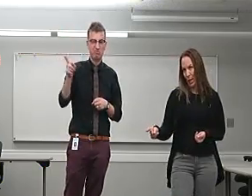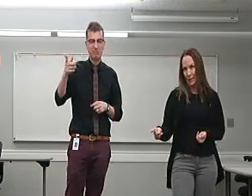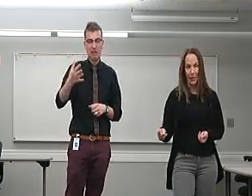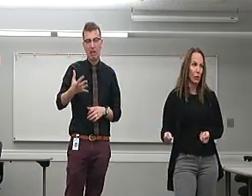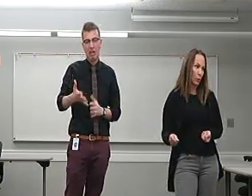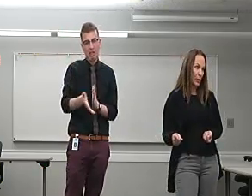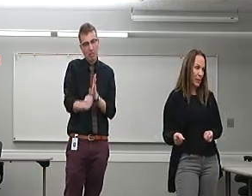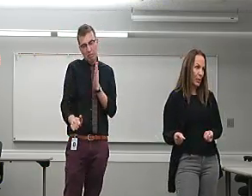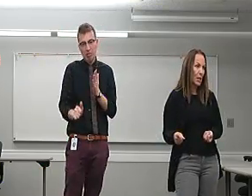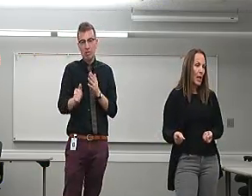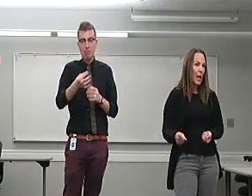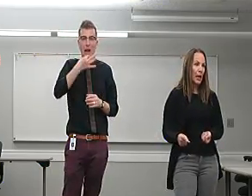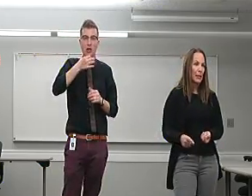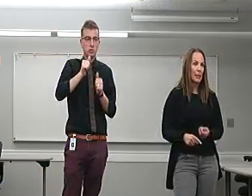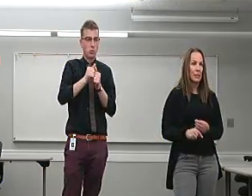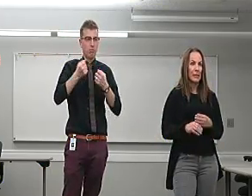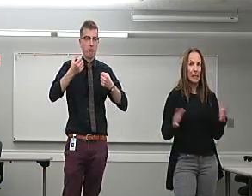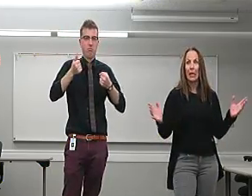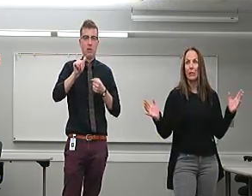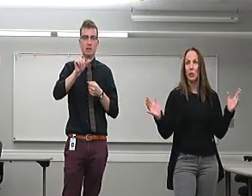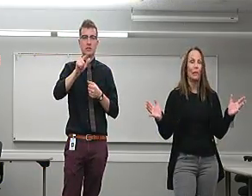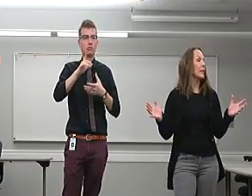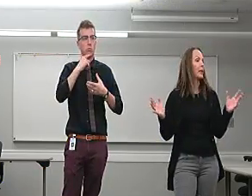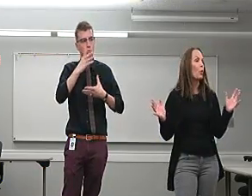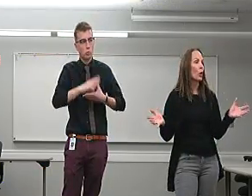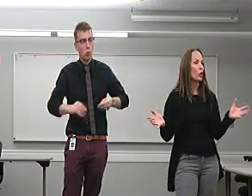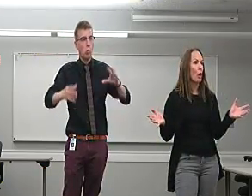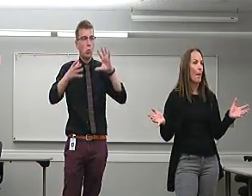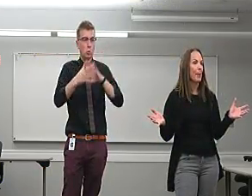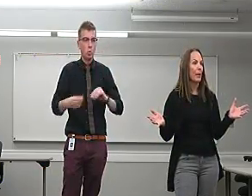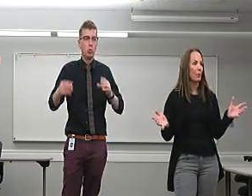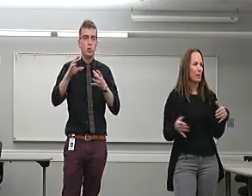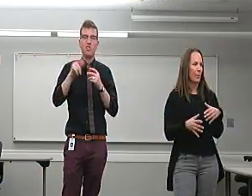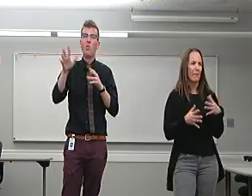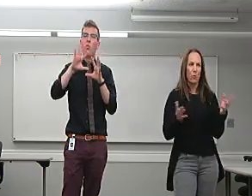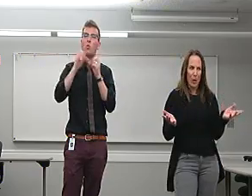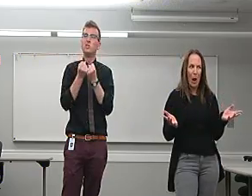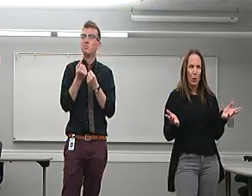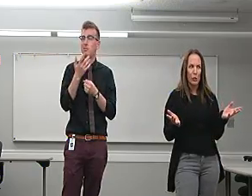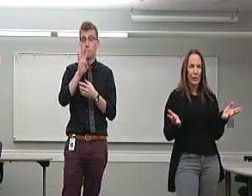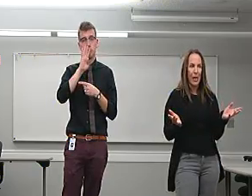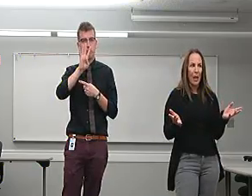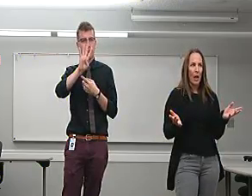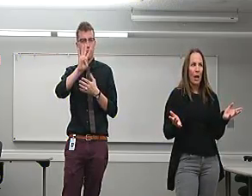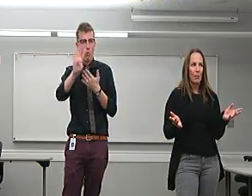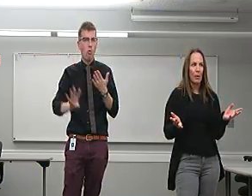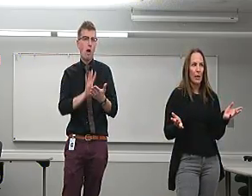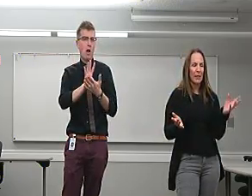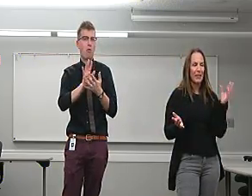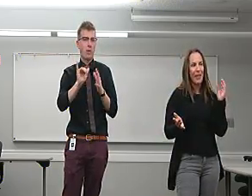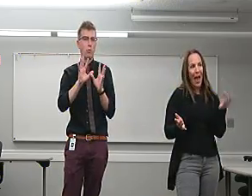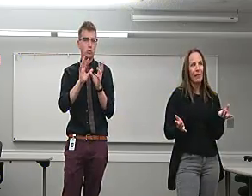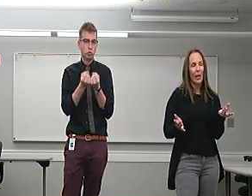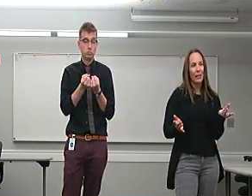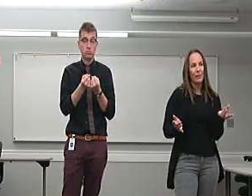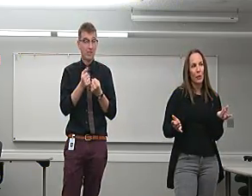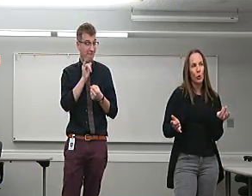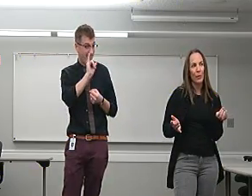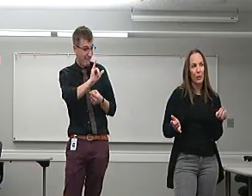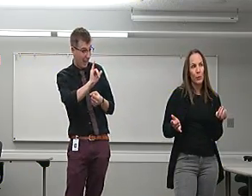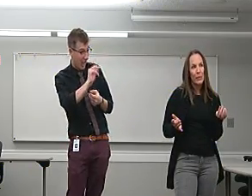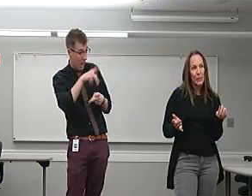storyteller, and did a storytelling workshop. It was about 4 hours. Is that the kind of thing you would be interested